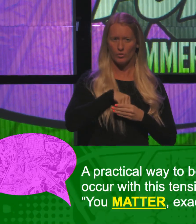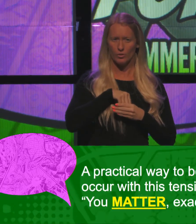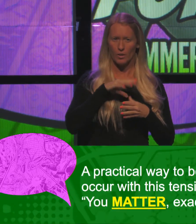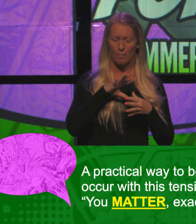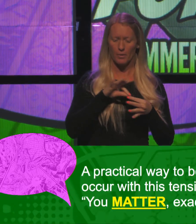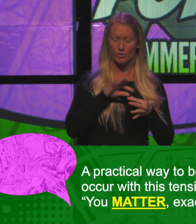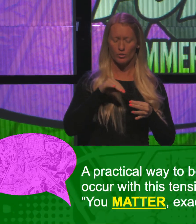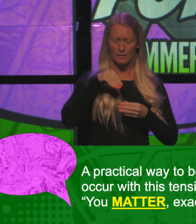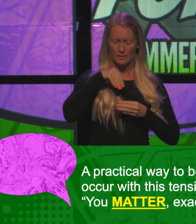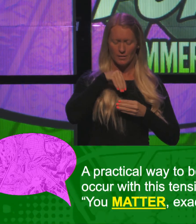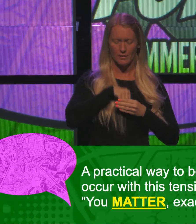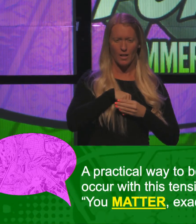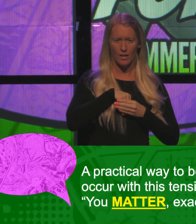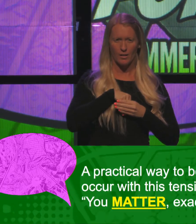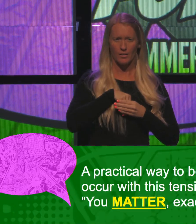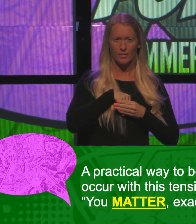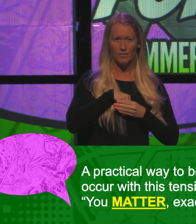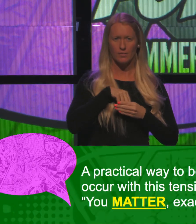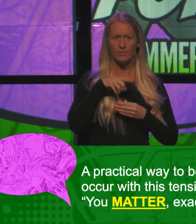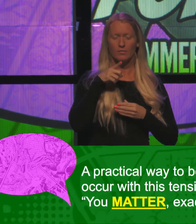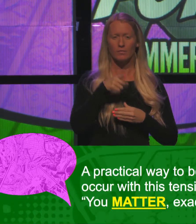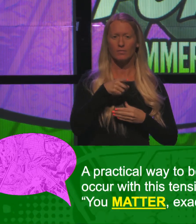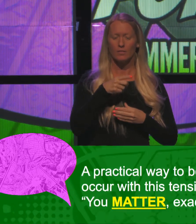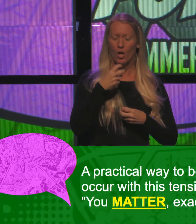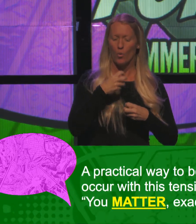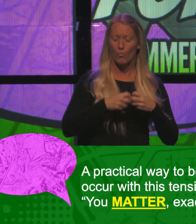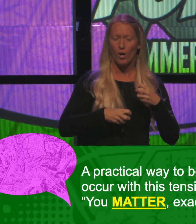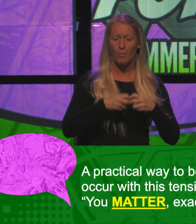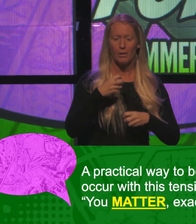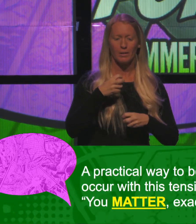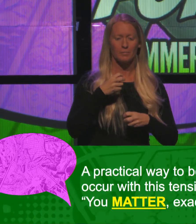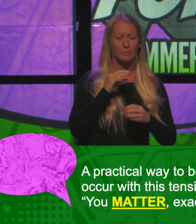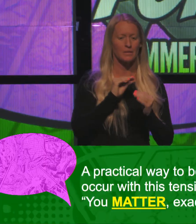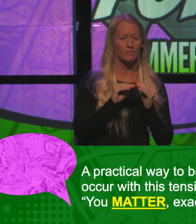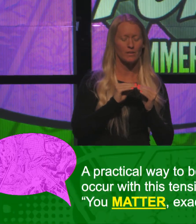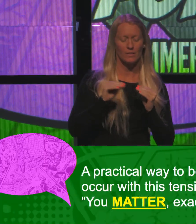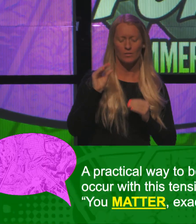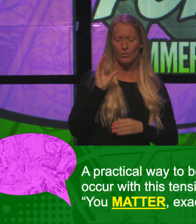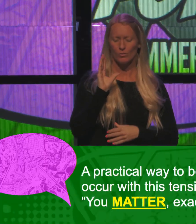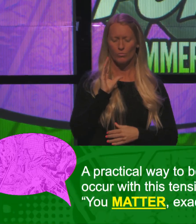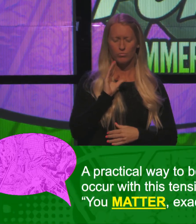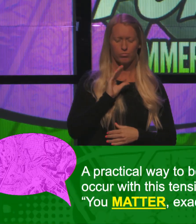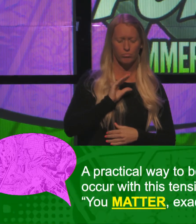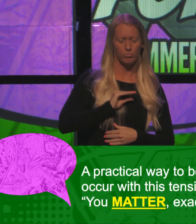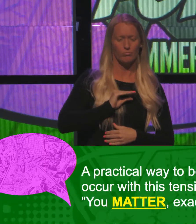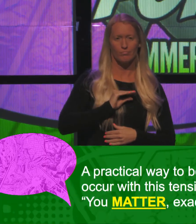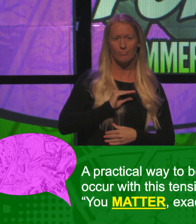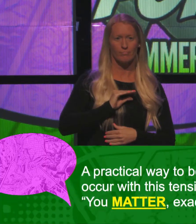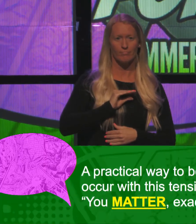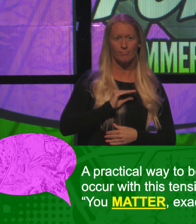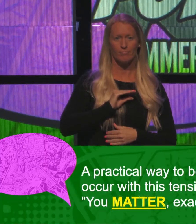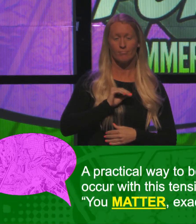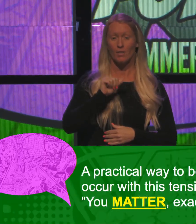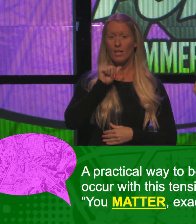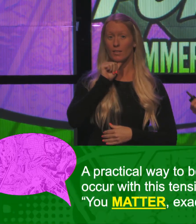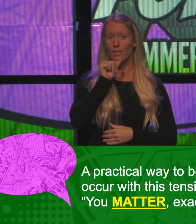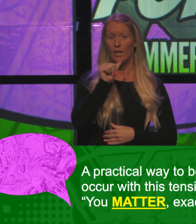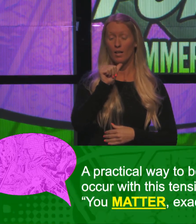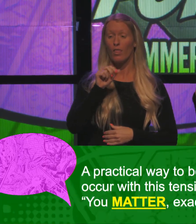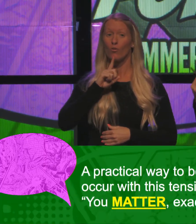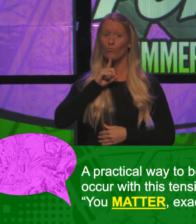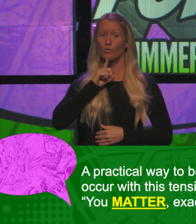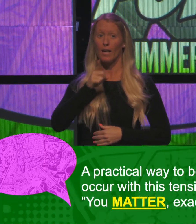message deep within them that they are a problem to be fixed. But the reality is that we should be saying things that you